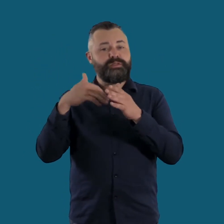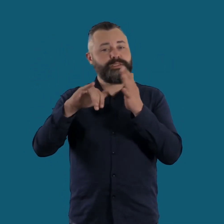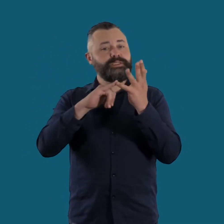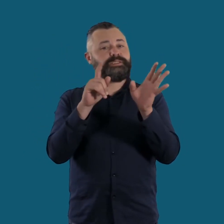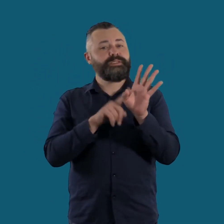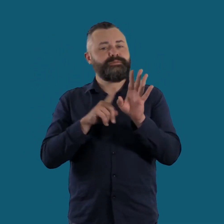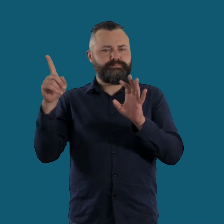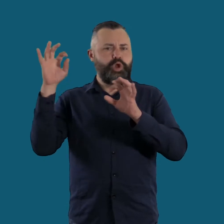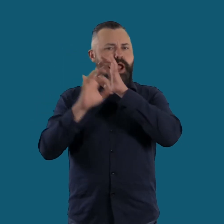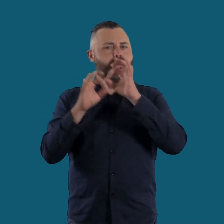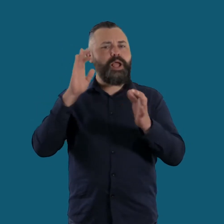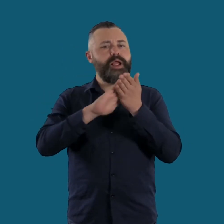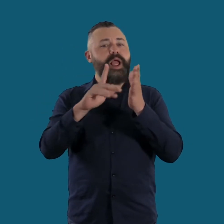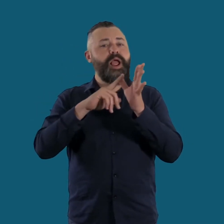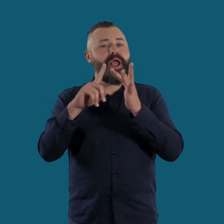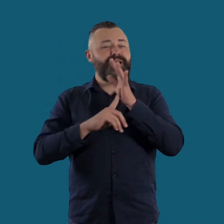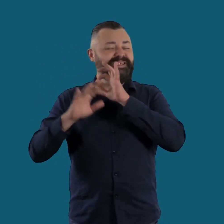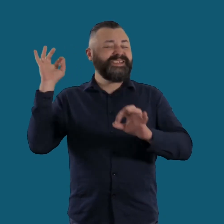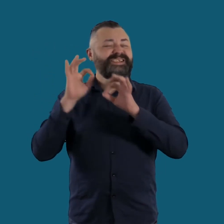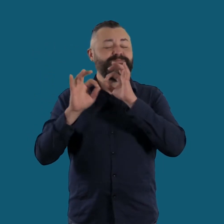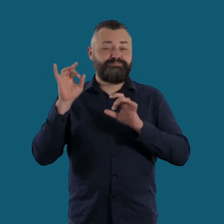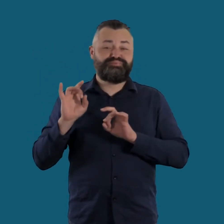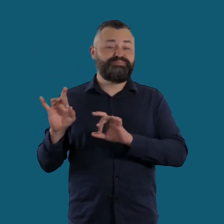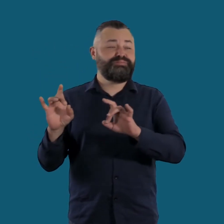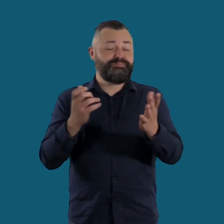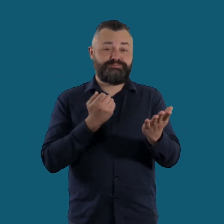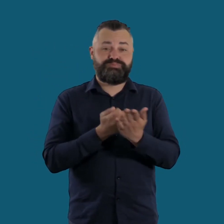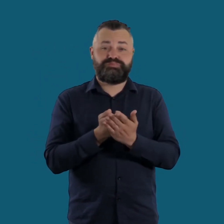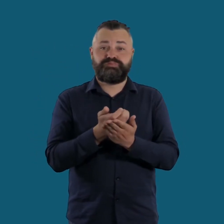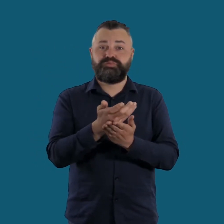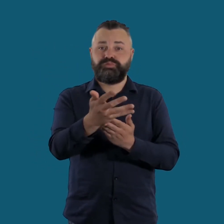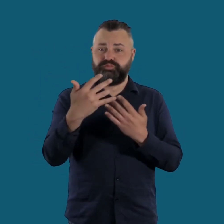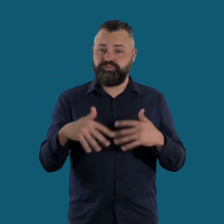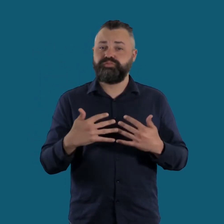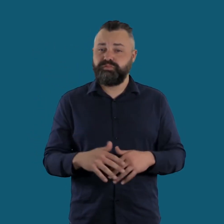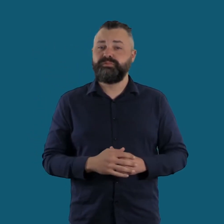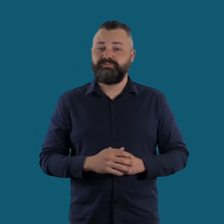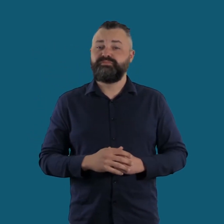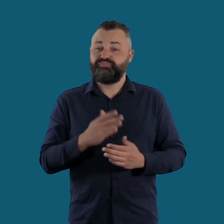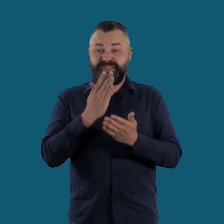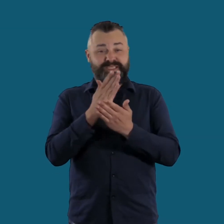April 1999 was, until recently, the most expensive natural disaster in Australia's history.